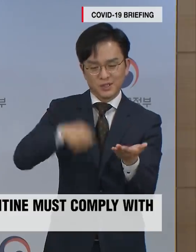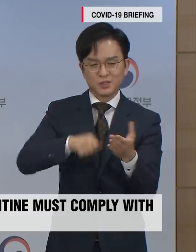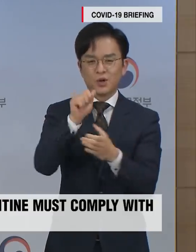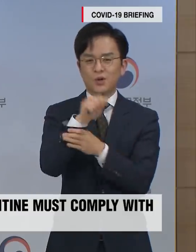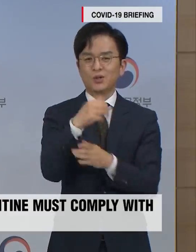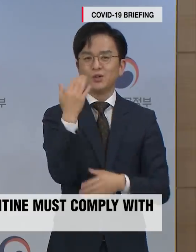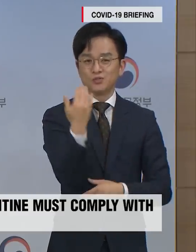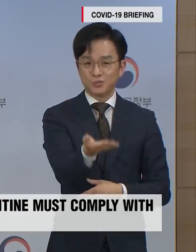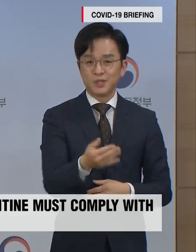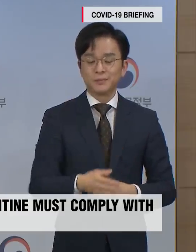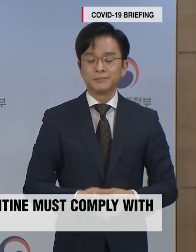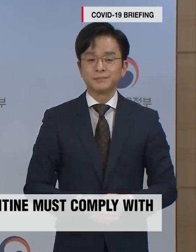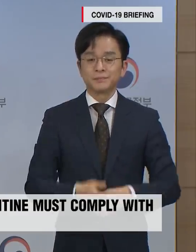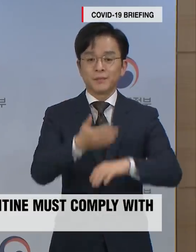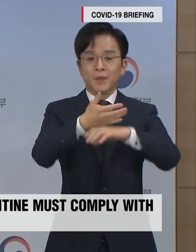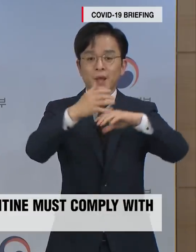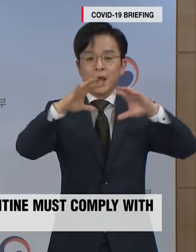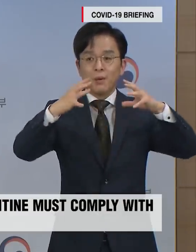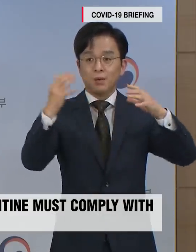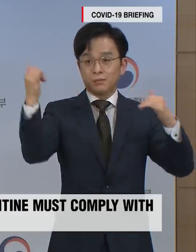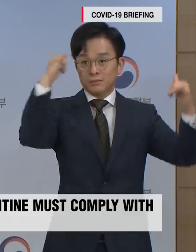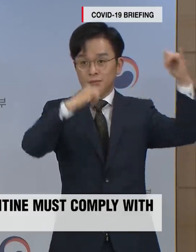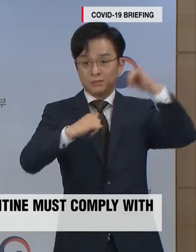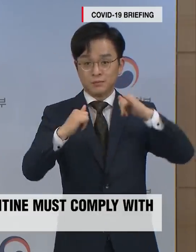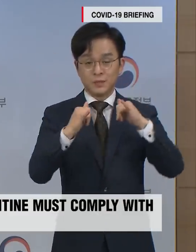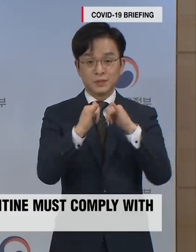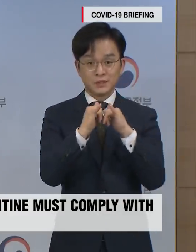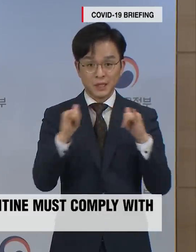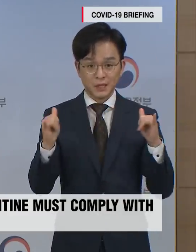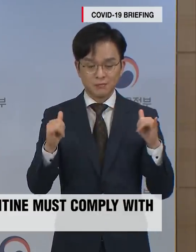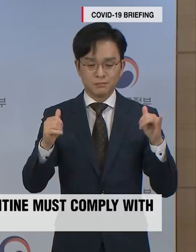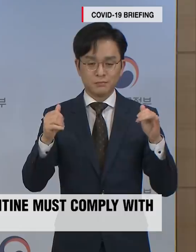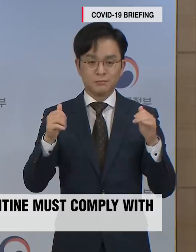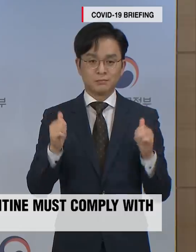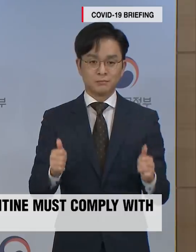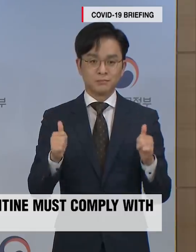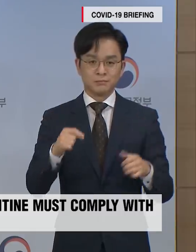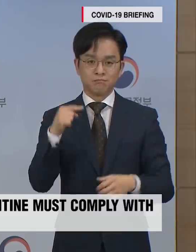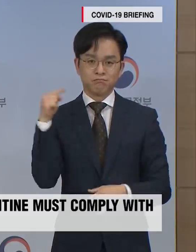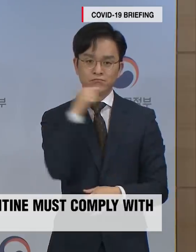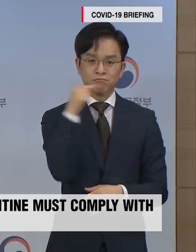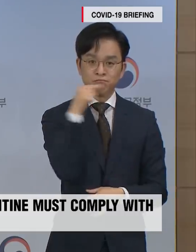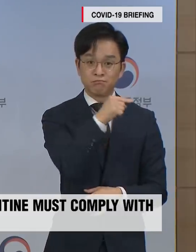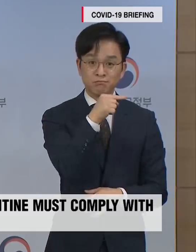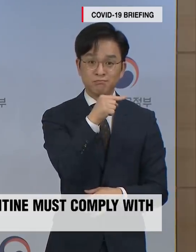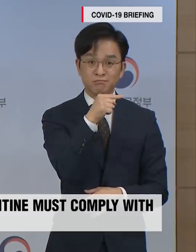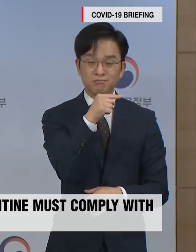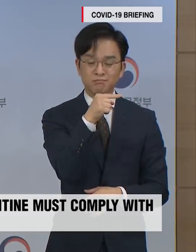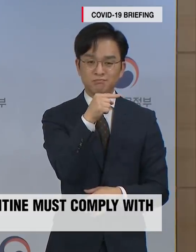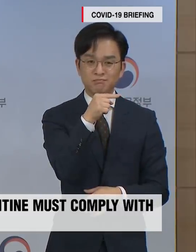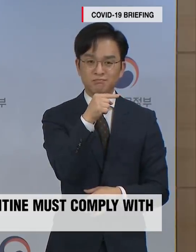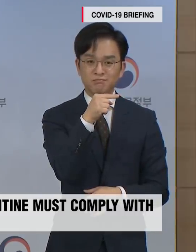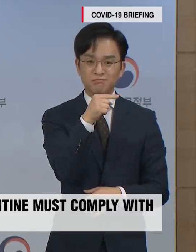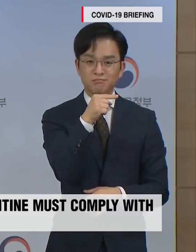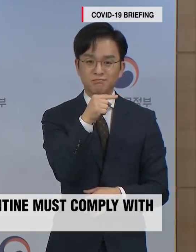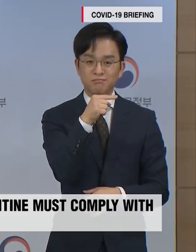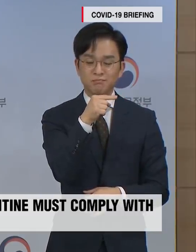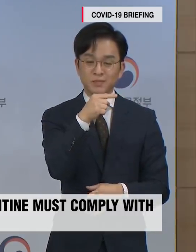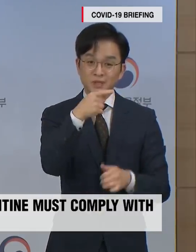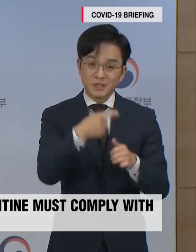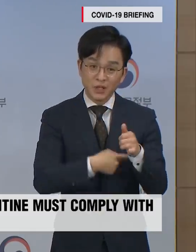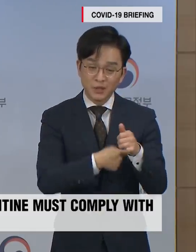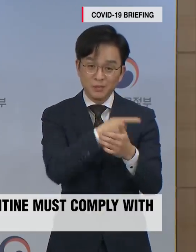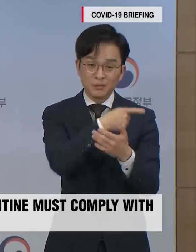necessary information such as technology or humanitarian reasons, they'll have separate applications. And